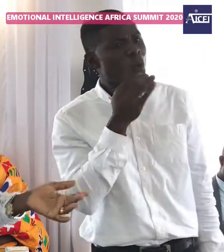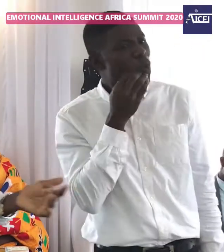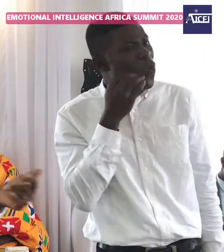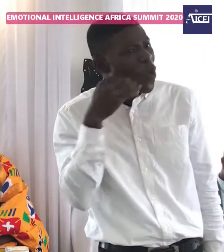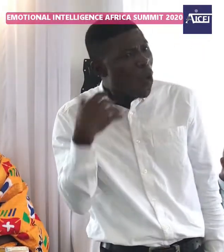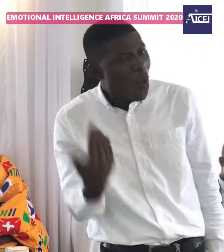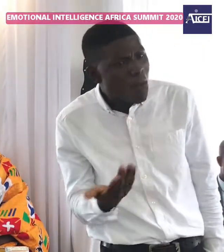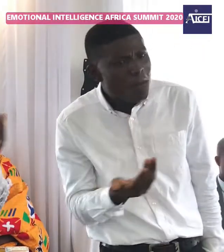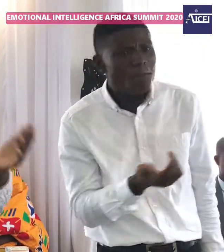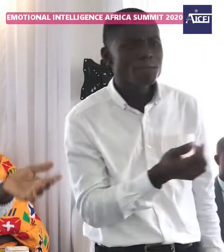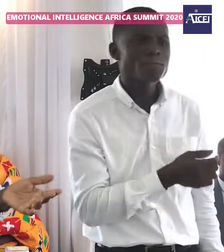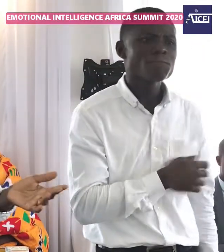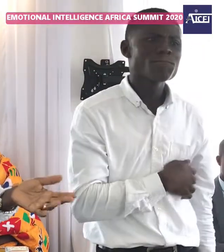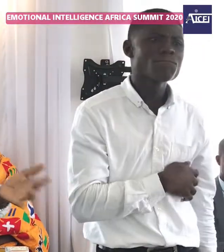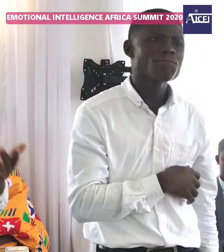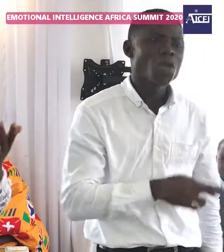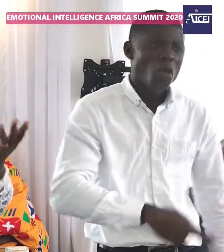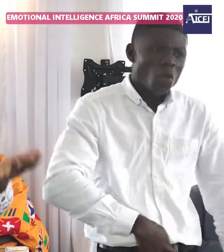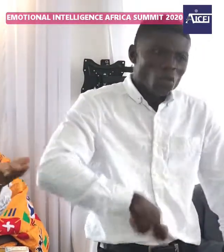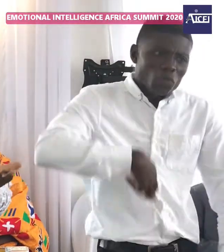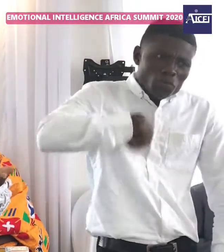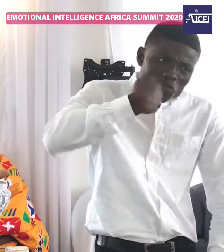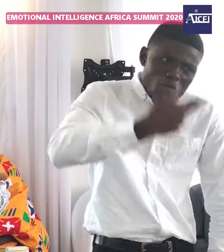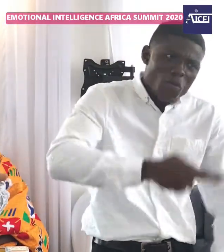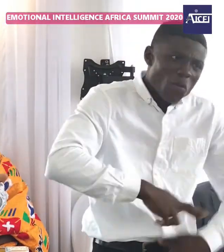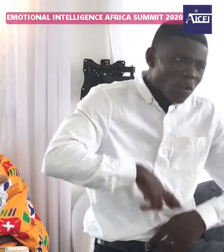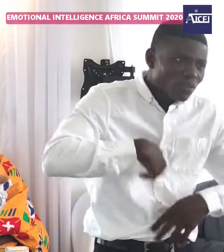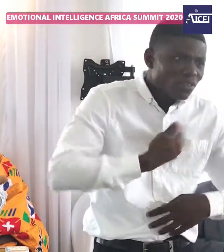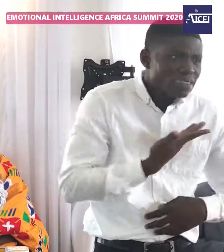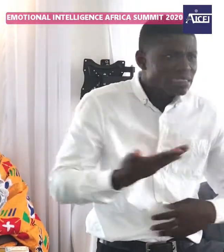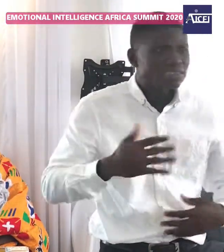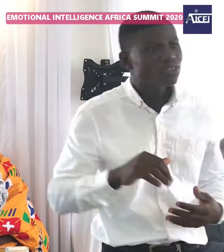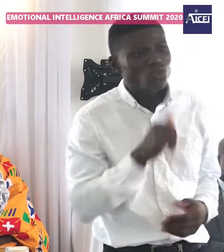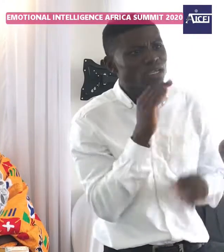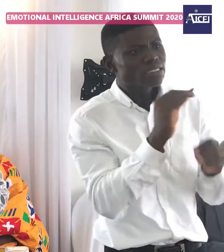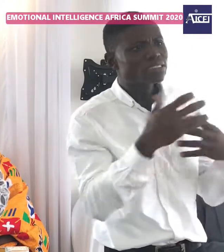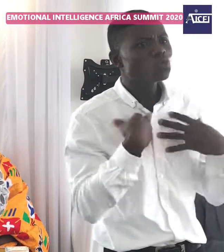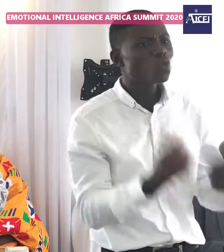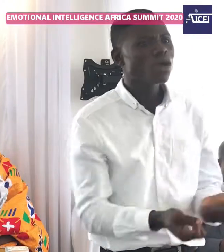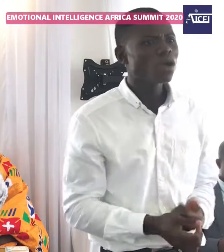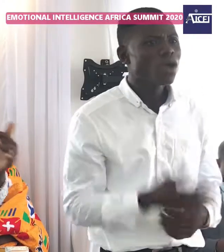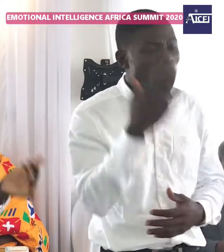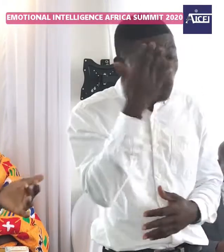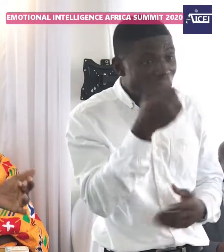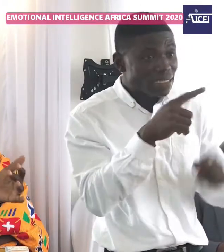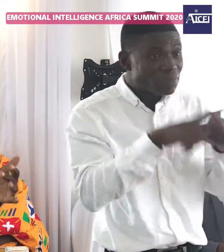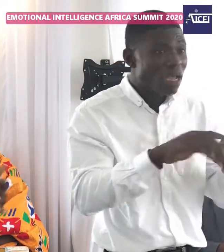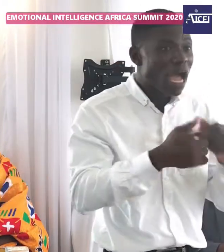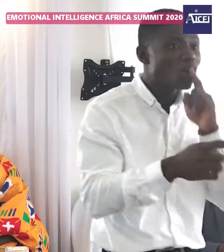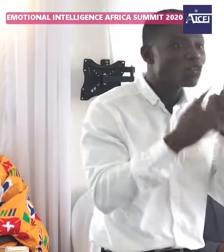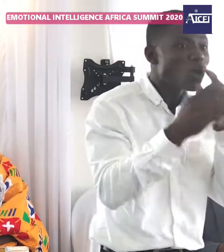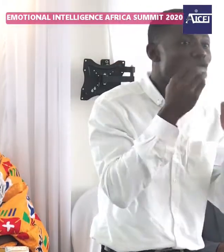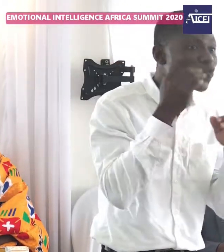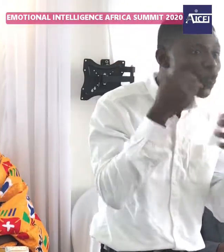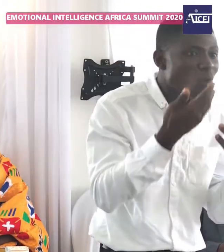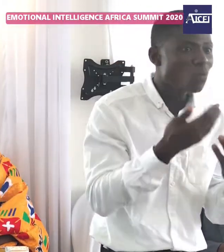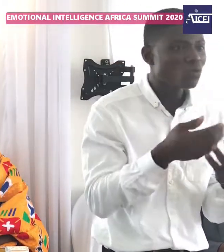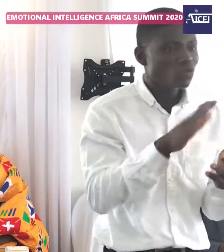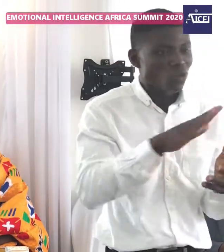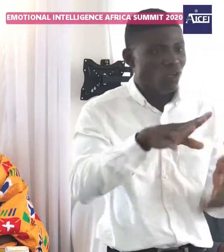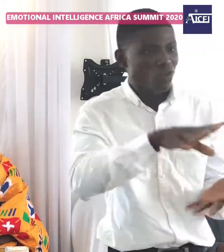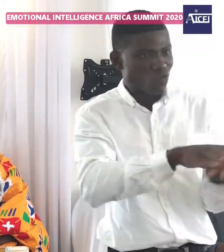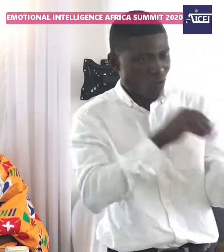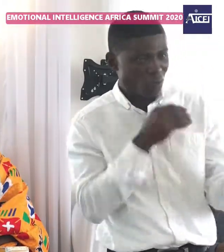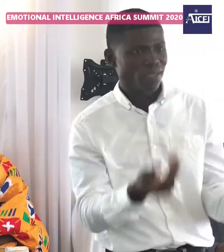the Muslims, the Christian. In Ghana, we have the three major ones. The traditional setting, where taboos, a lot of things were used,